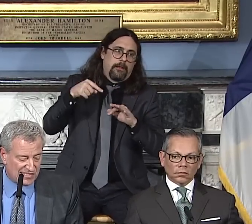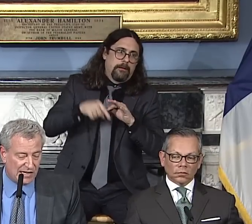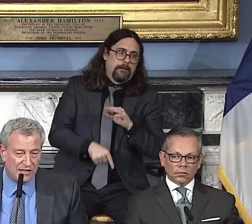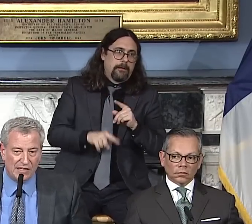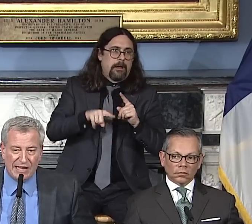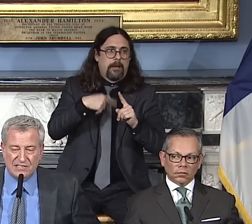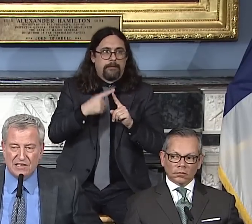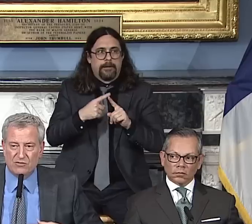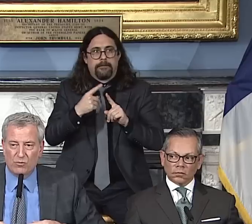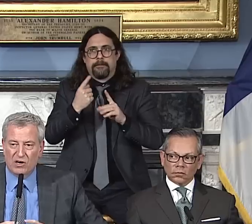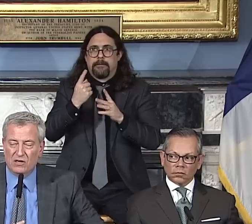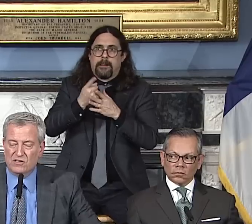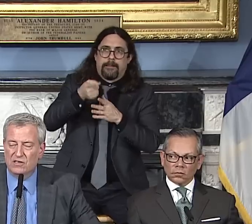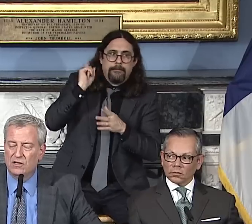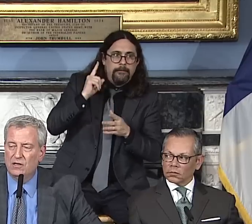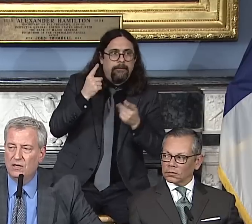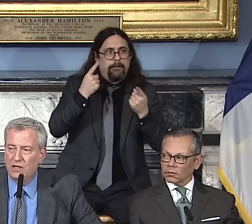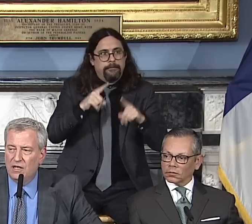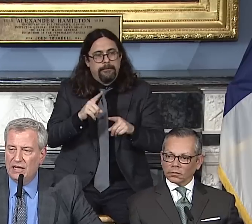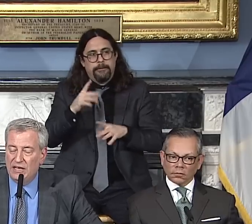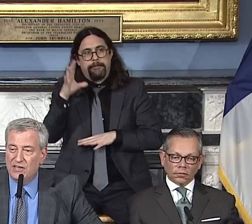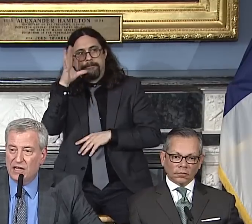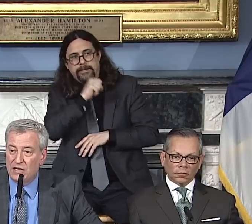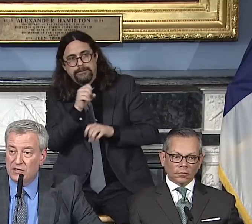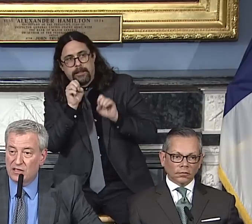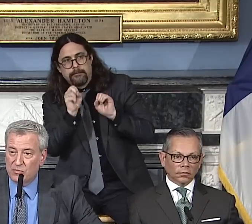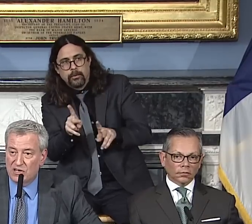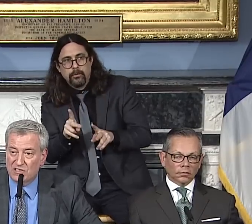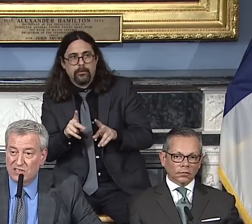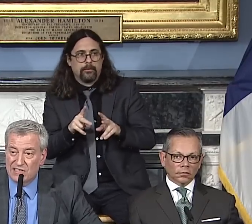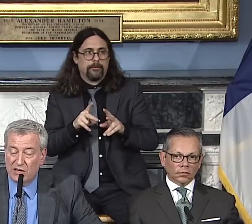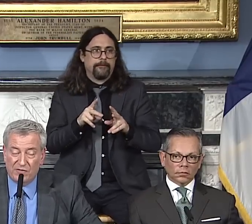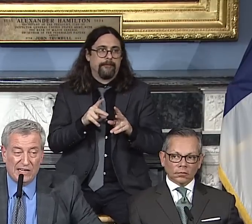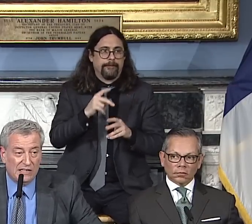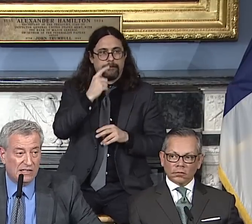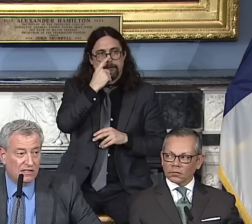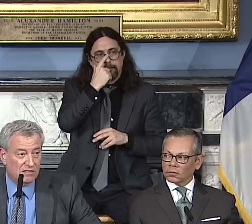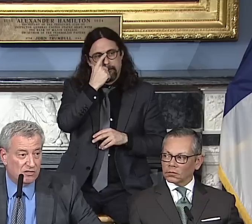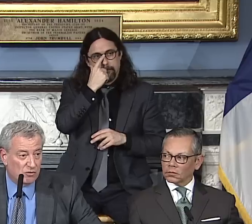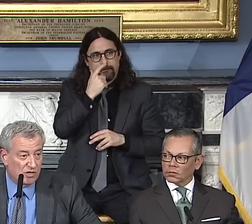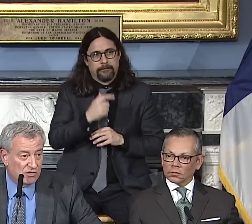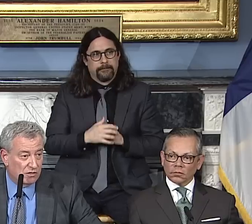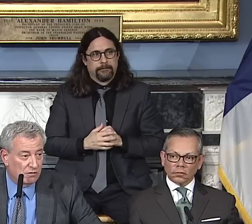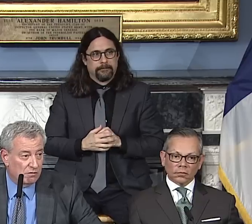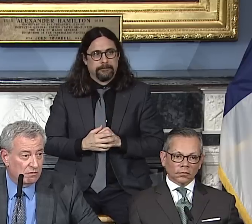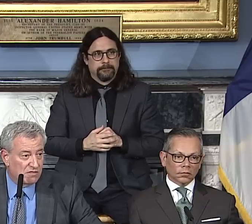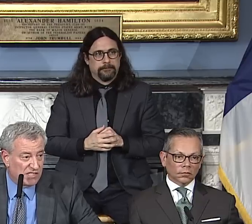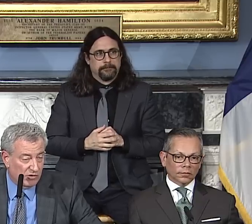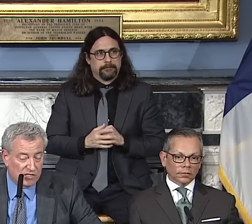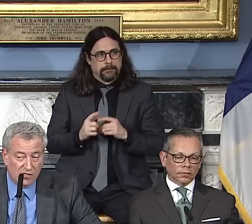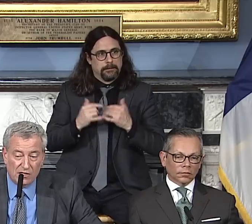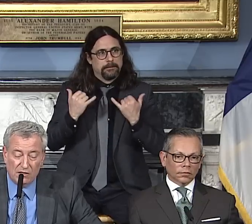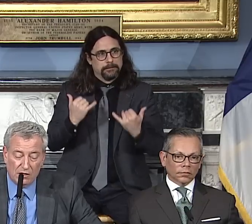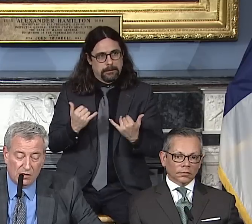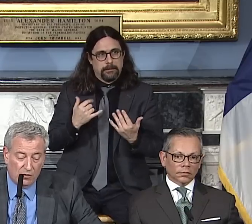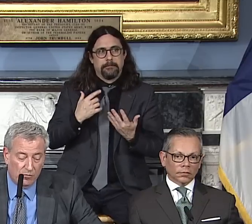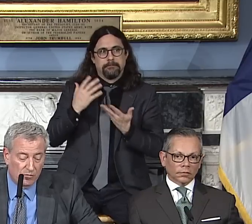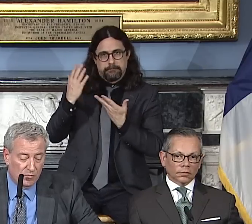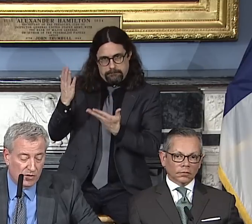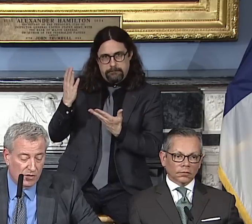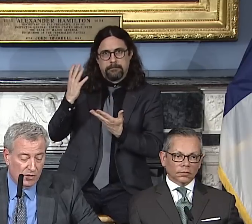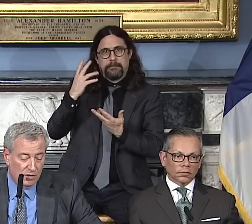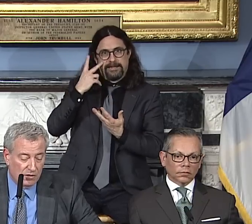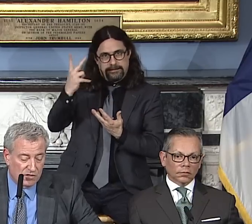can at least say that last night's remarks indicated that the president is now finally taking the situation seriously.